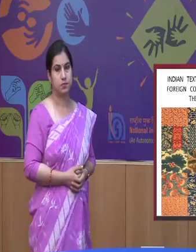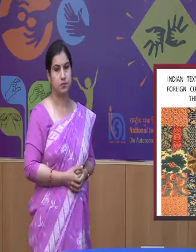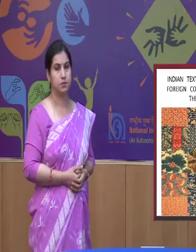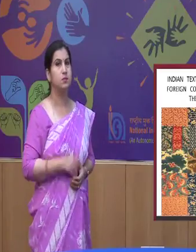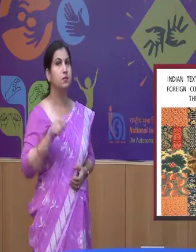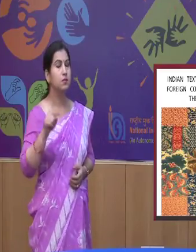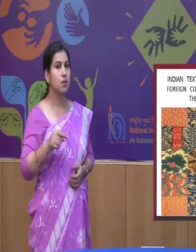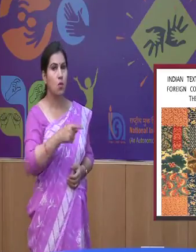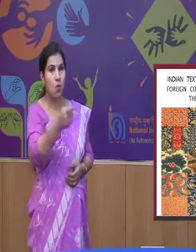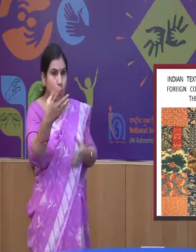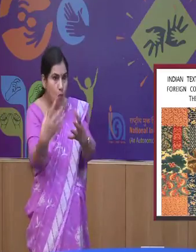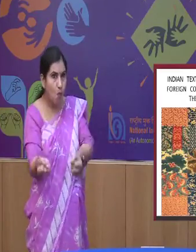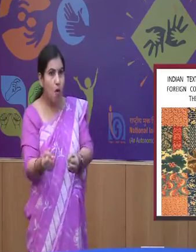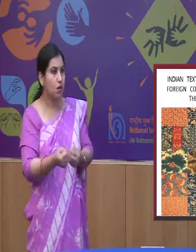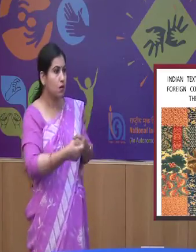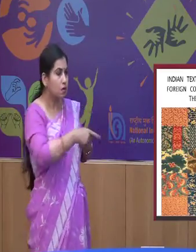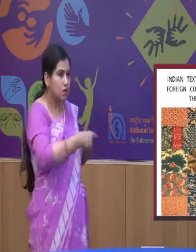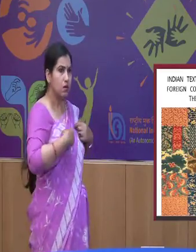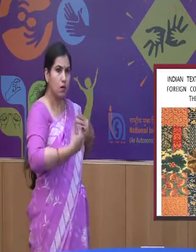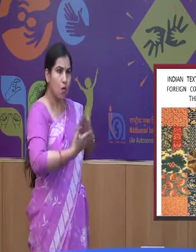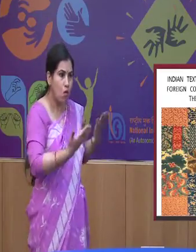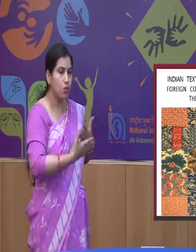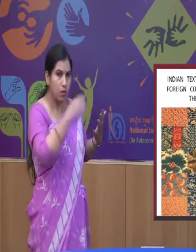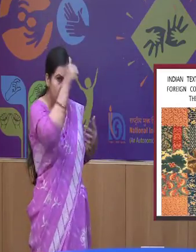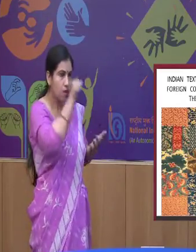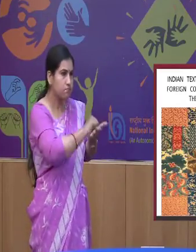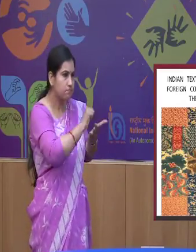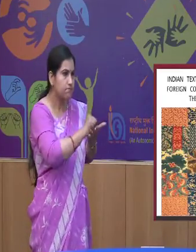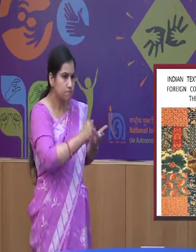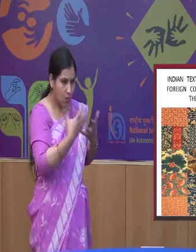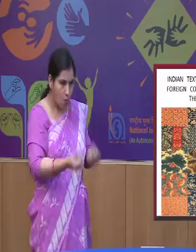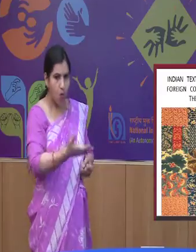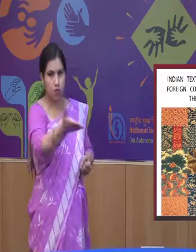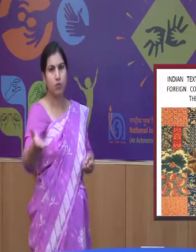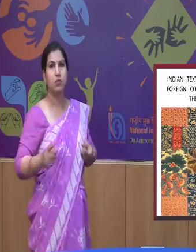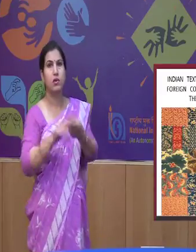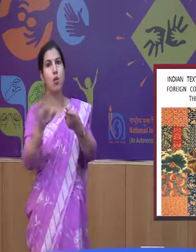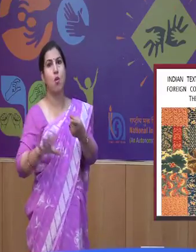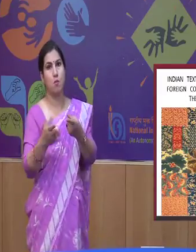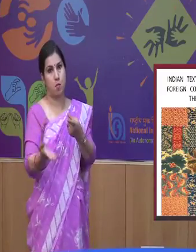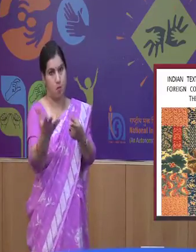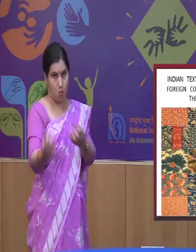There was great demand for Indian clothes in Europe also.